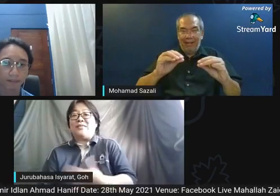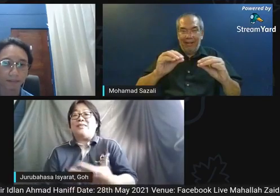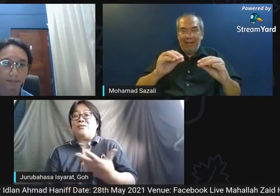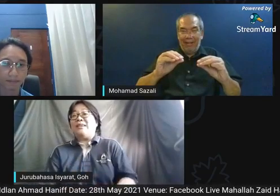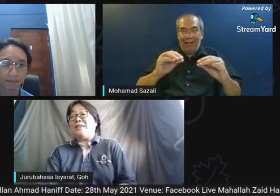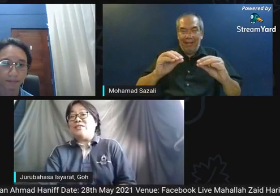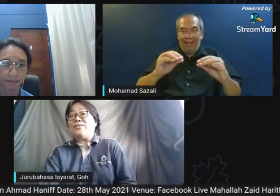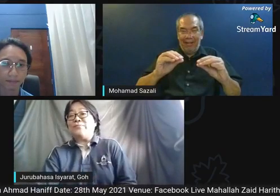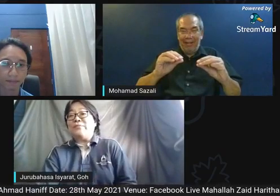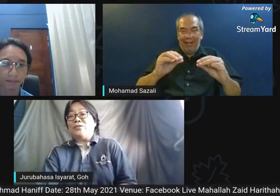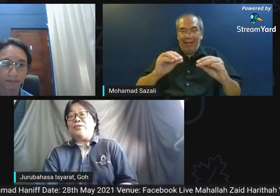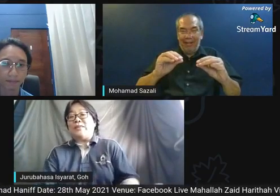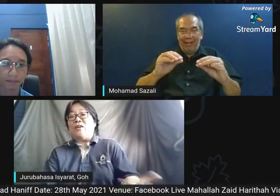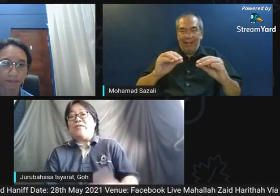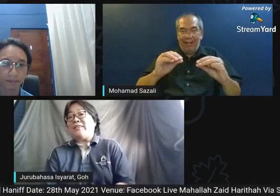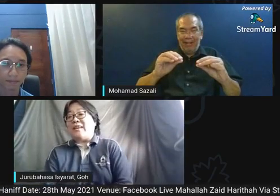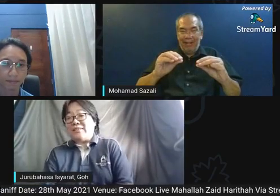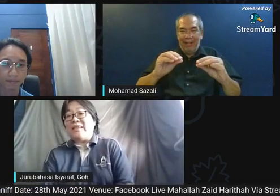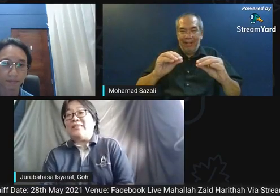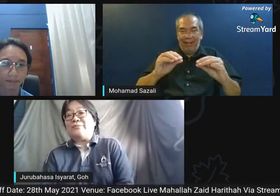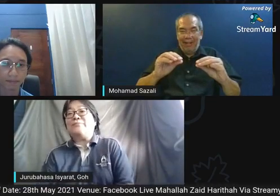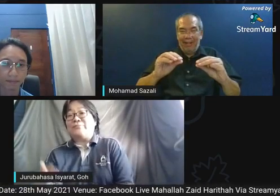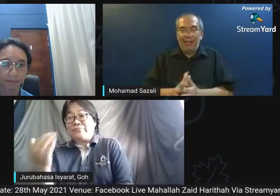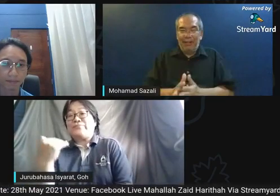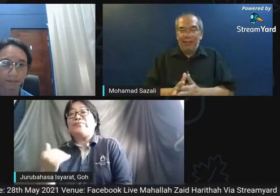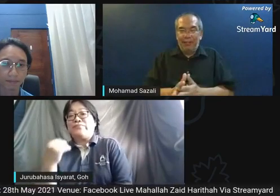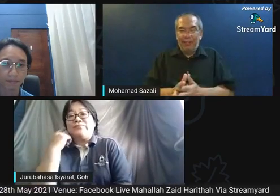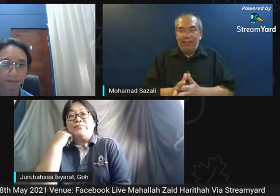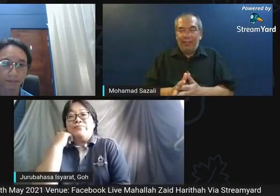actually translate into English so that the audience can understand.